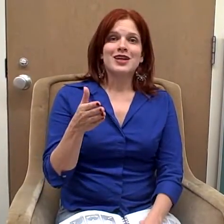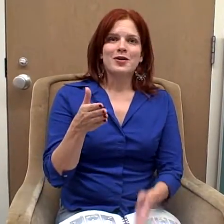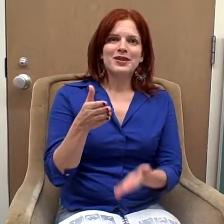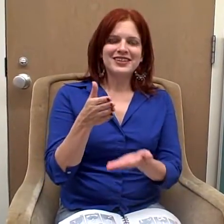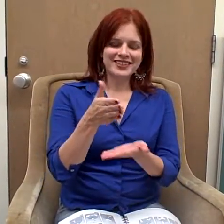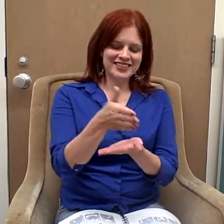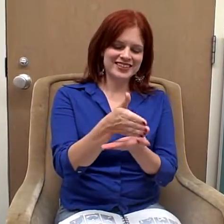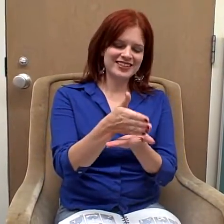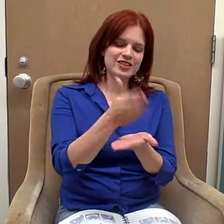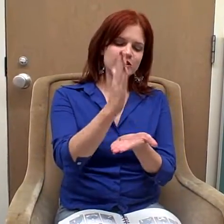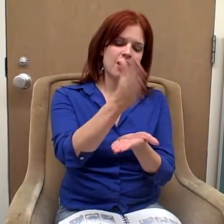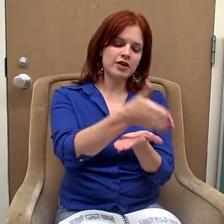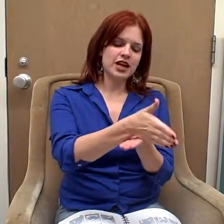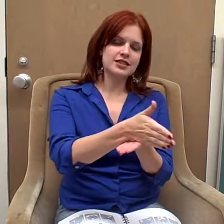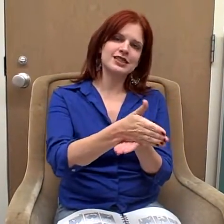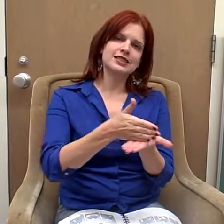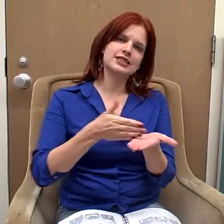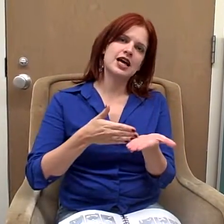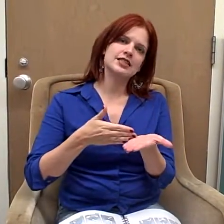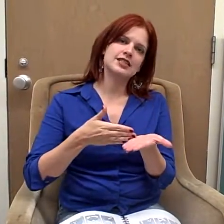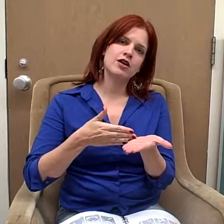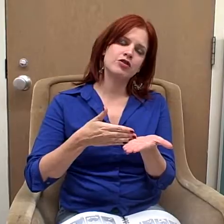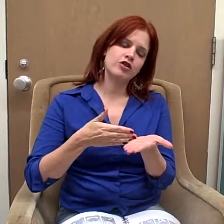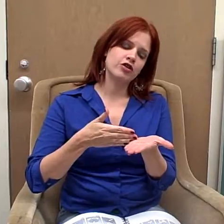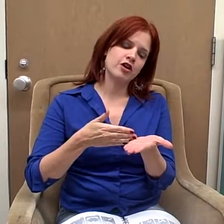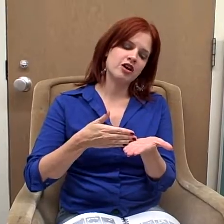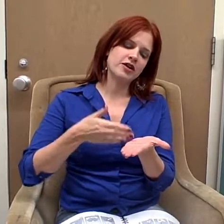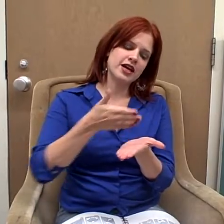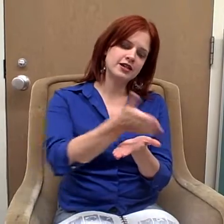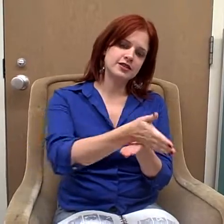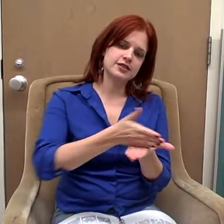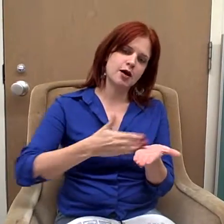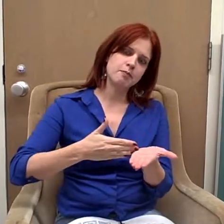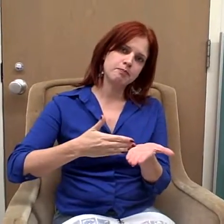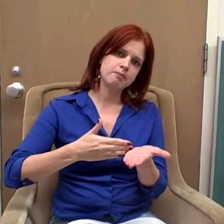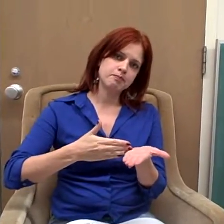Some. Your dominant hand is going to slice down your non-dominant hand. Some,